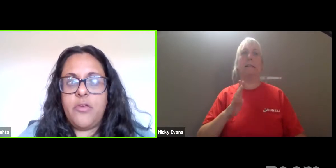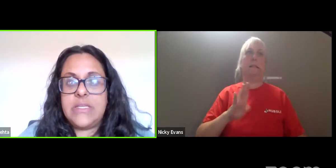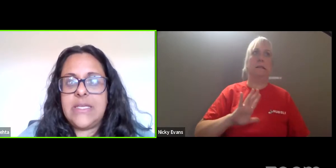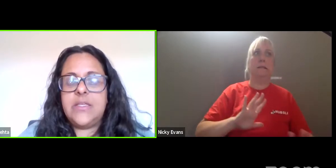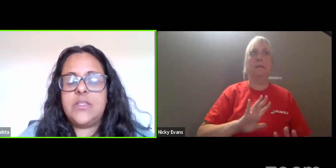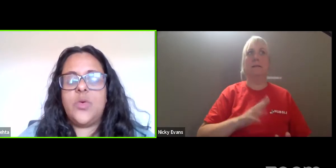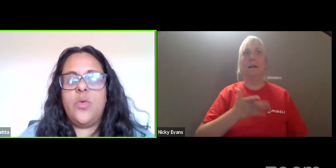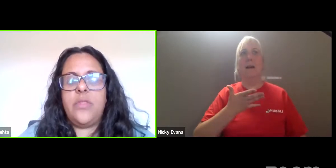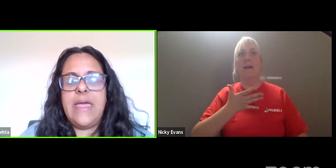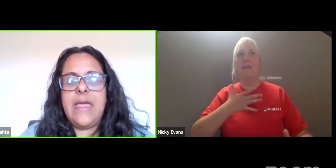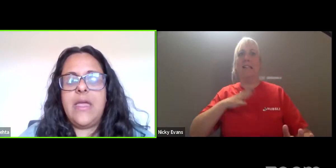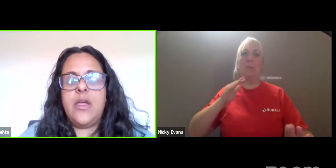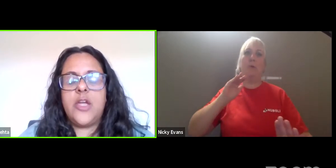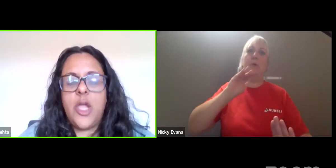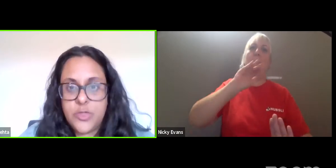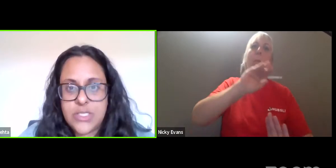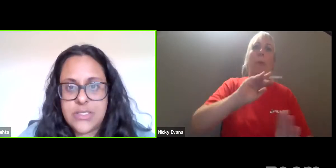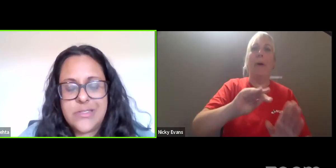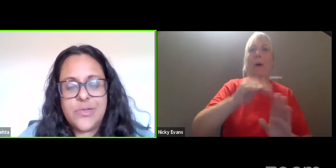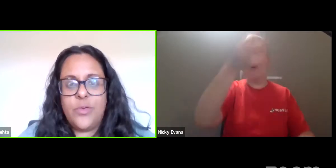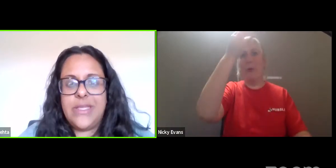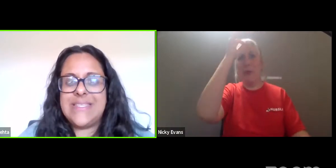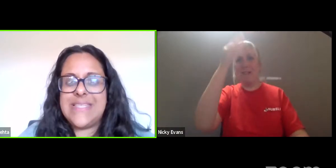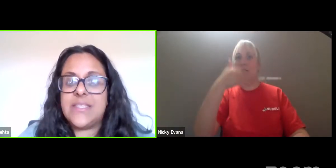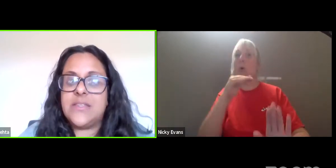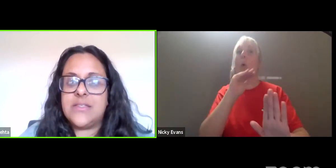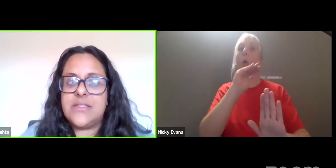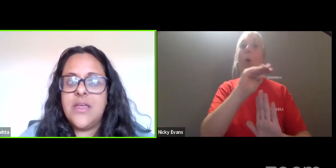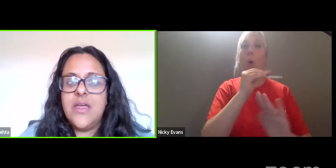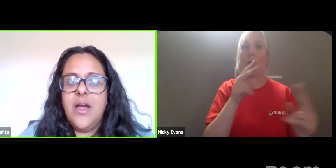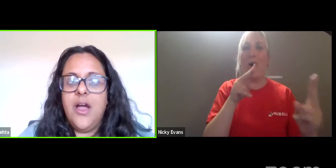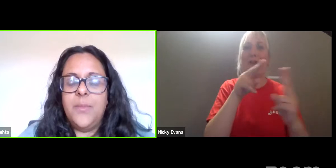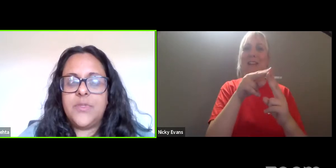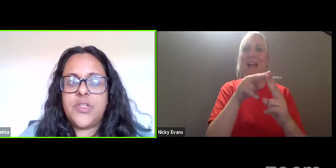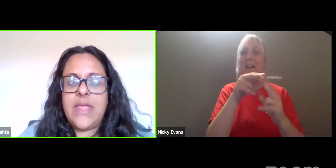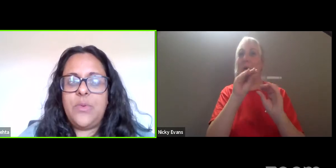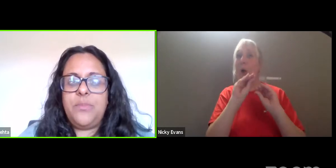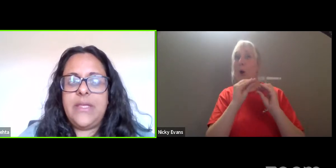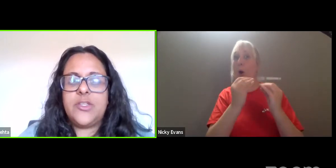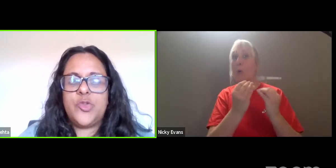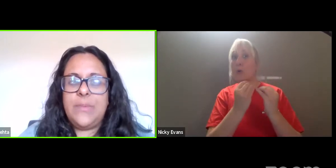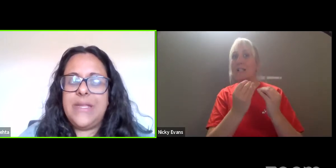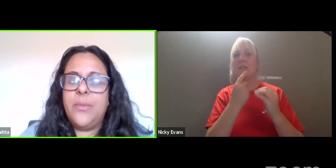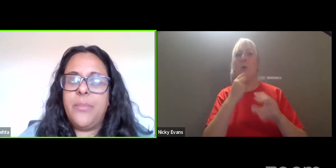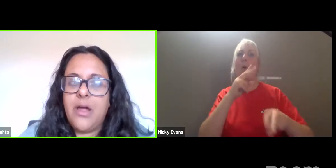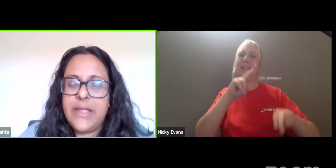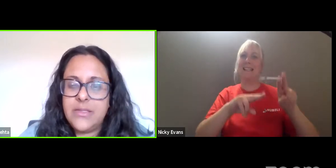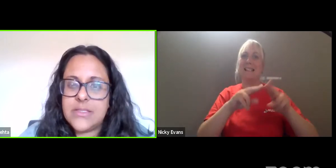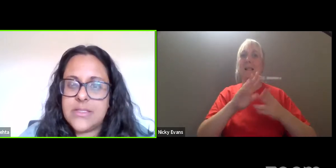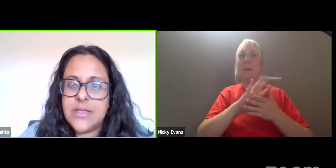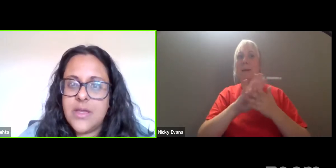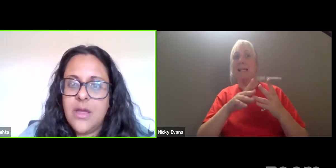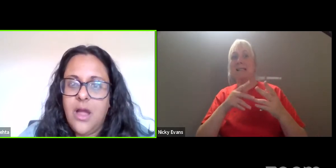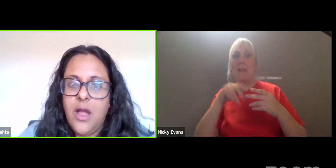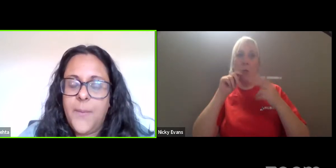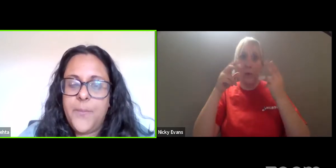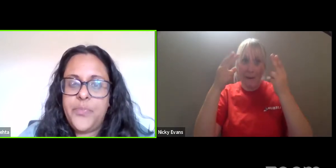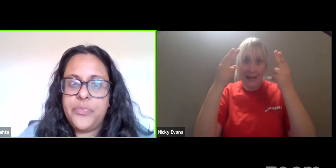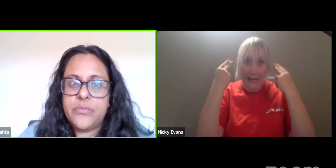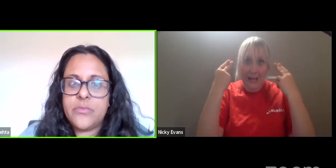the authorities or their coaches or the assessors. So they would be extremely compliant,